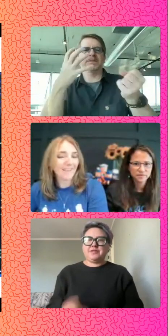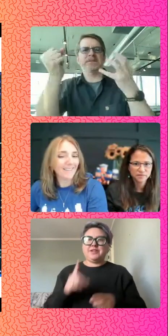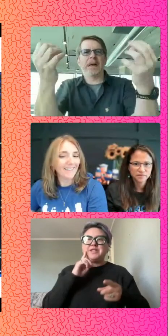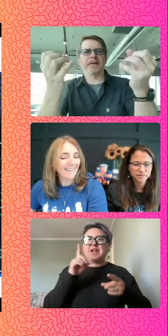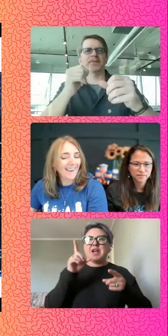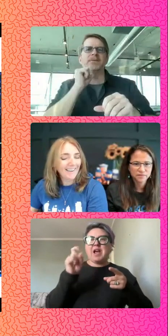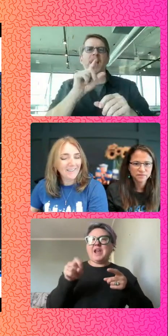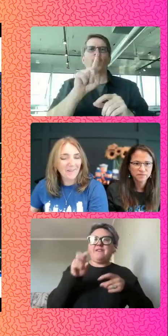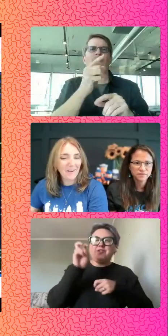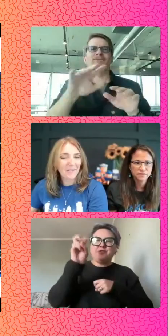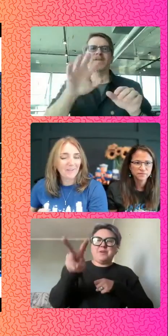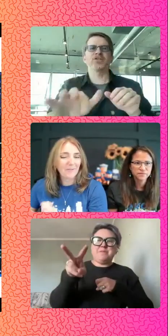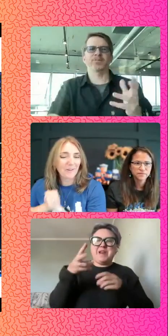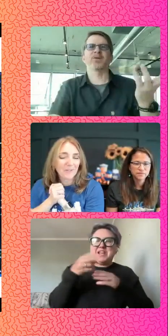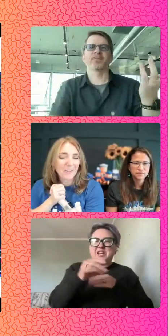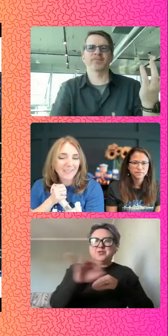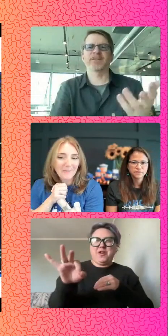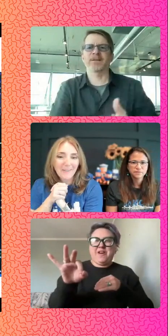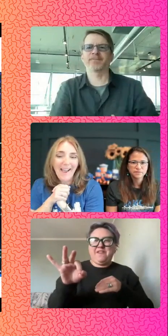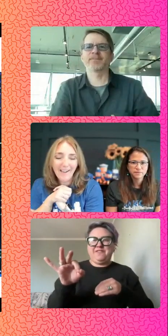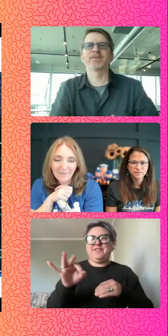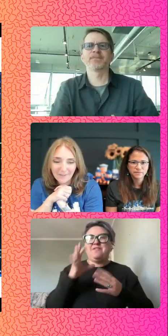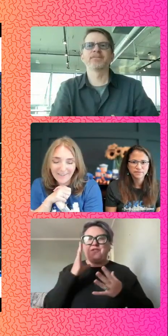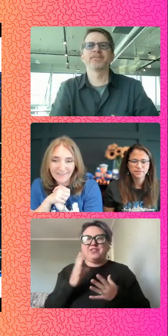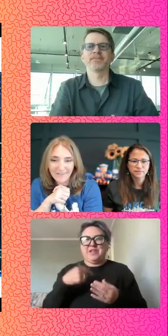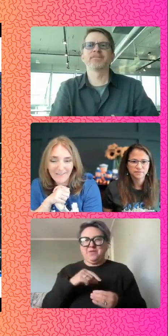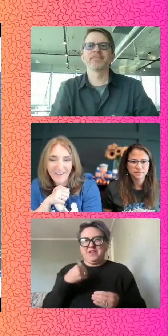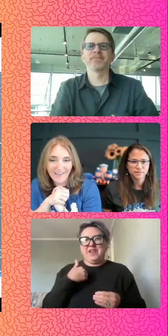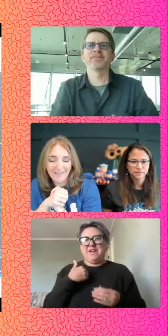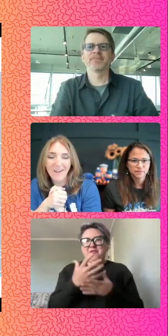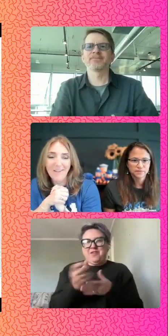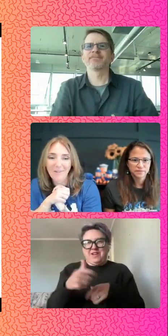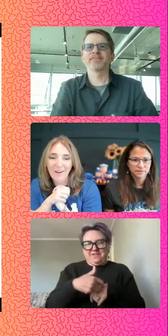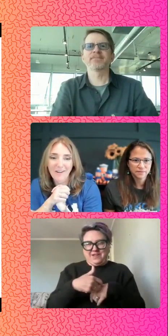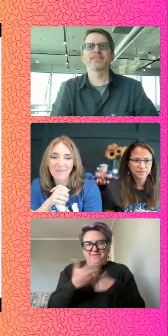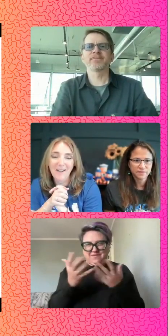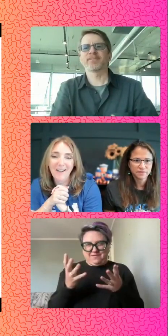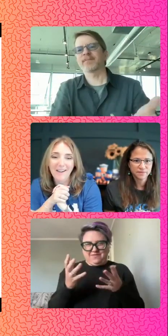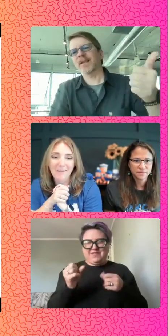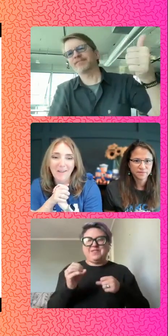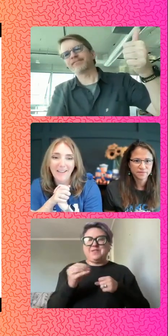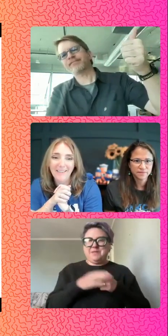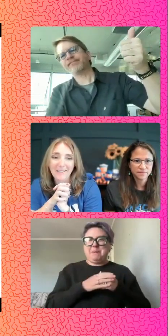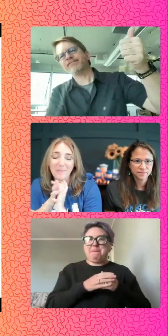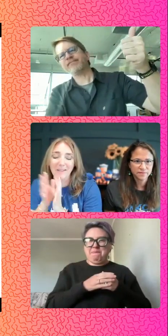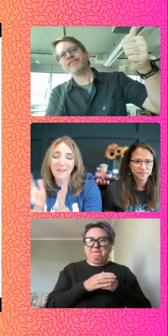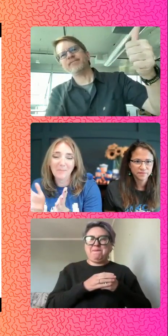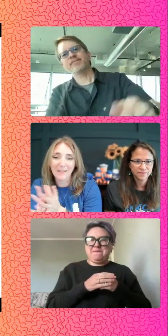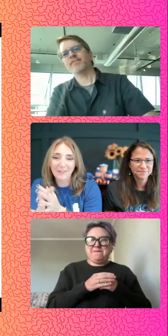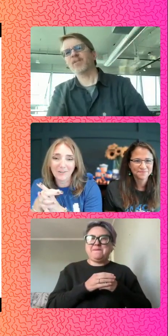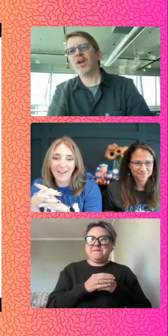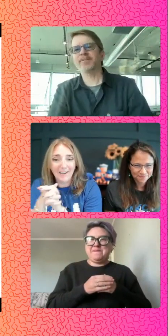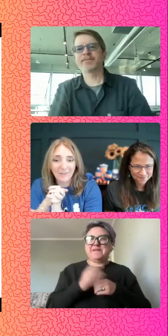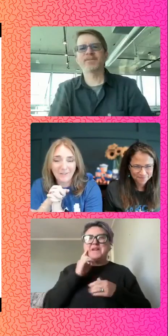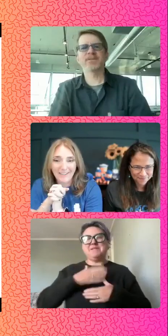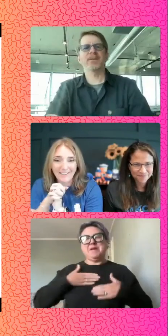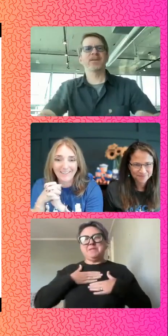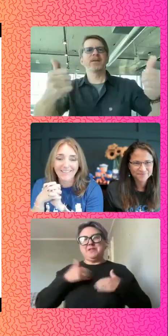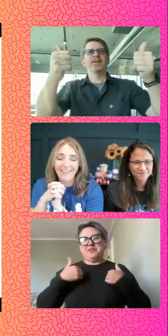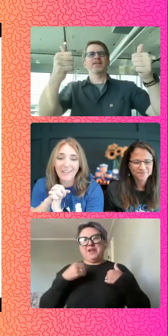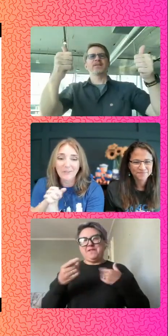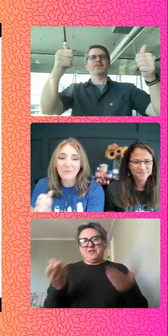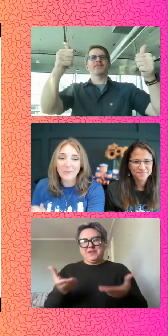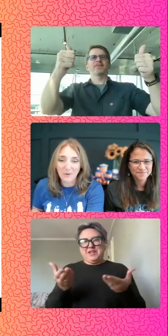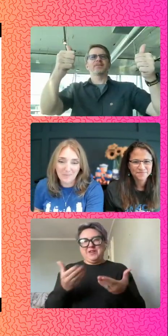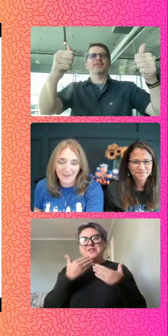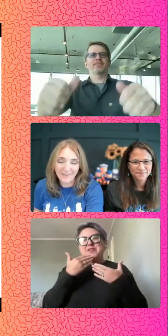jump in and cut you off. Unfortunately, we have run out of time, Rob. It's been a pleasure to have you here.